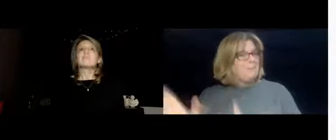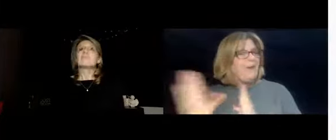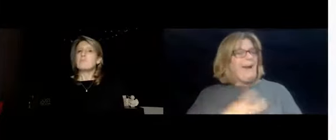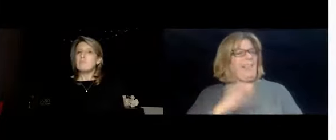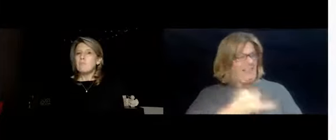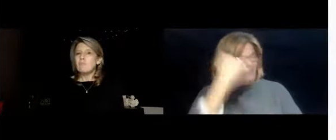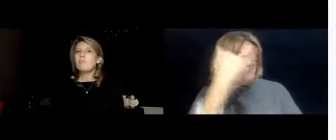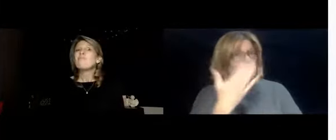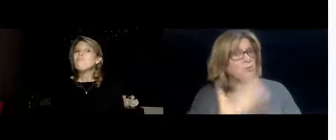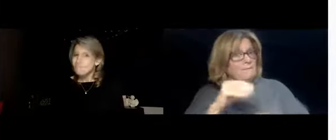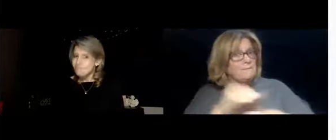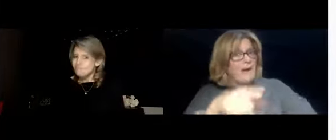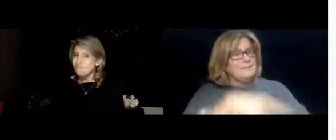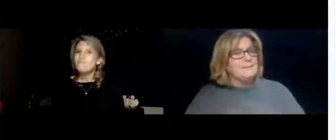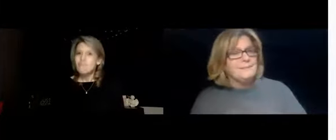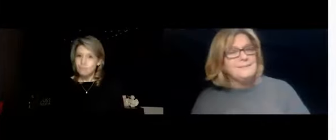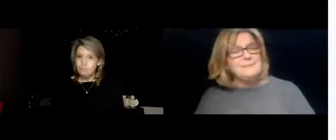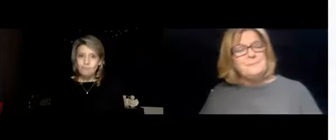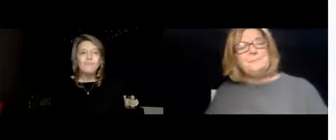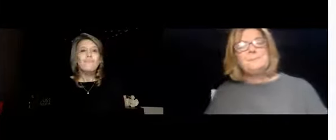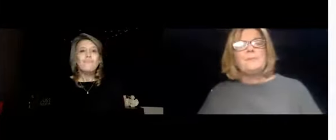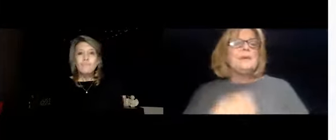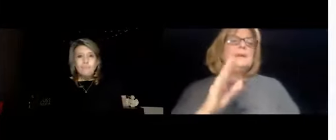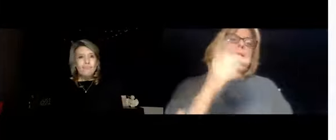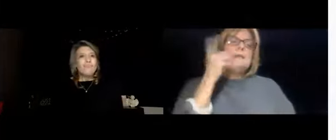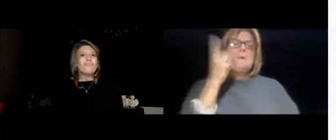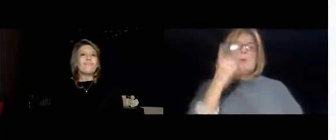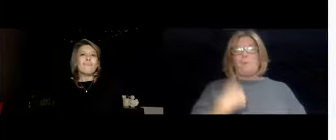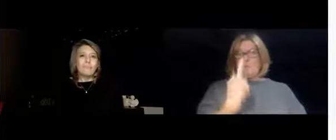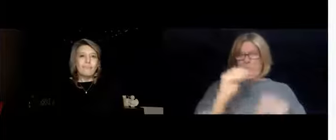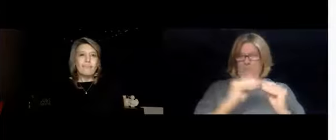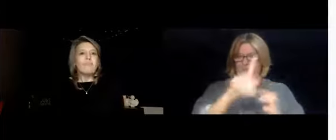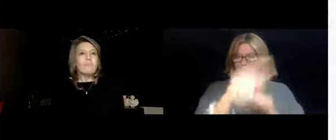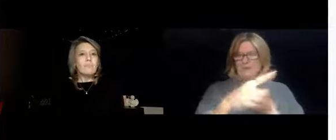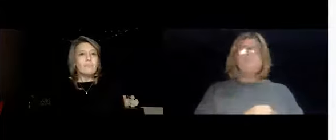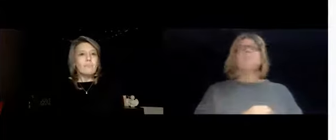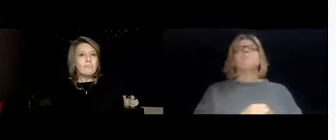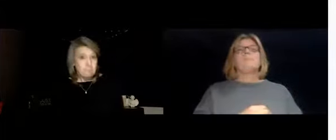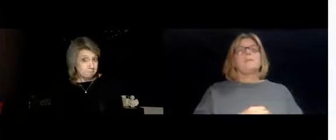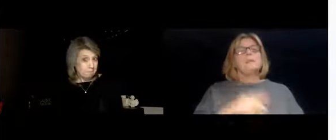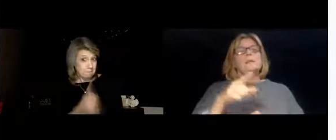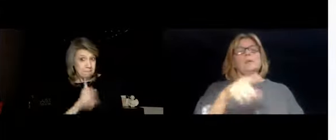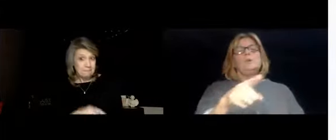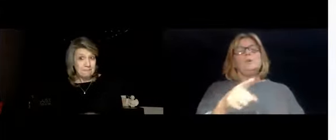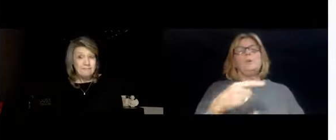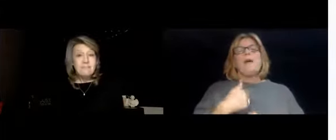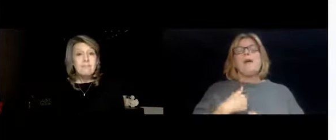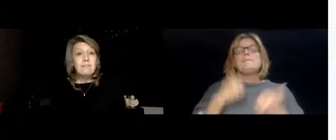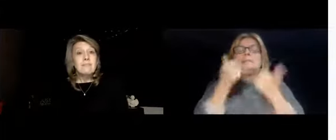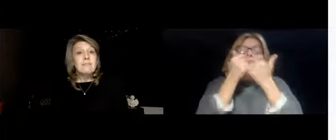the assignment goes over. And I like that you are prepared. That's great advice. Debra, I have one more